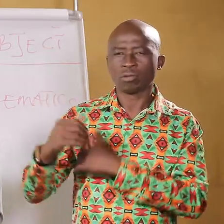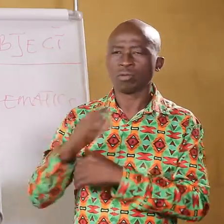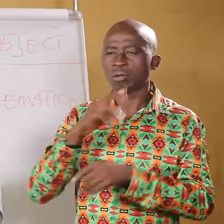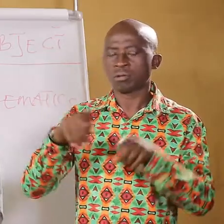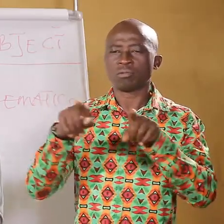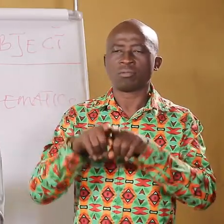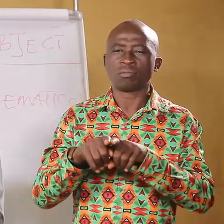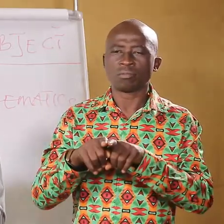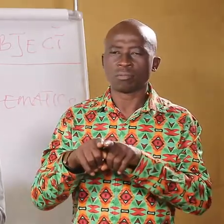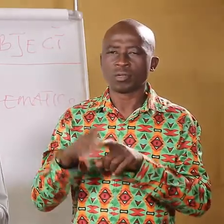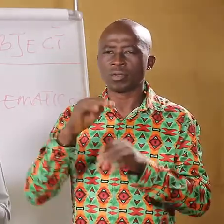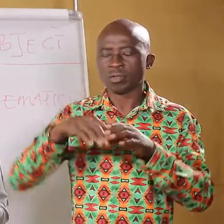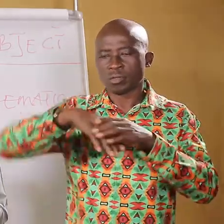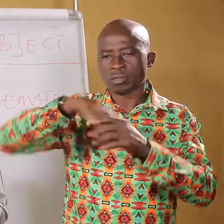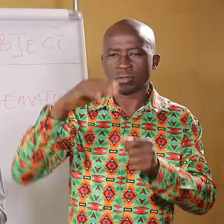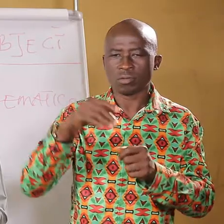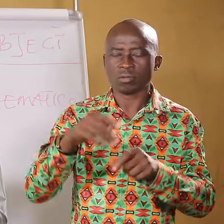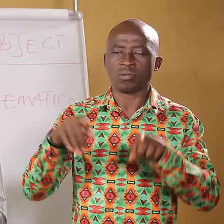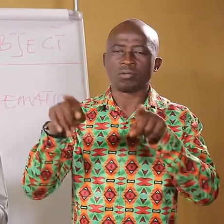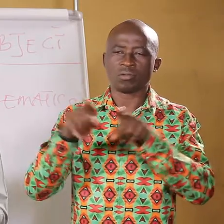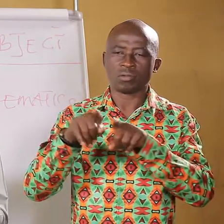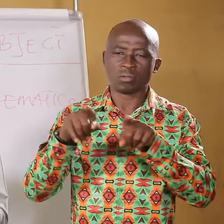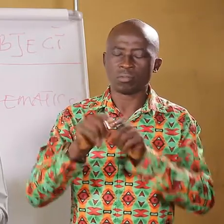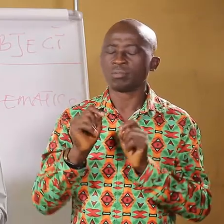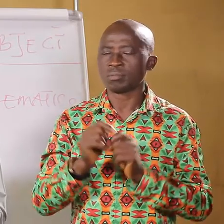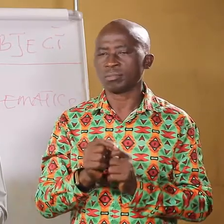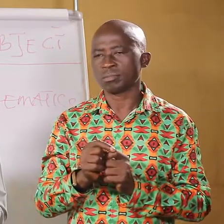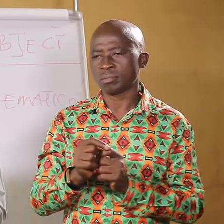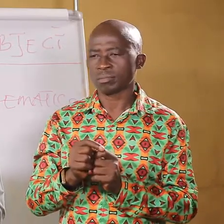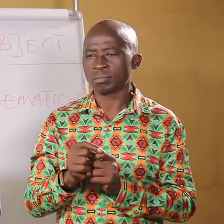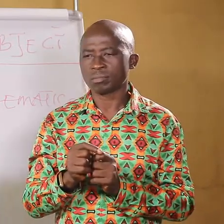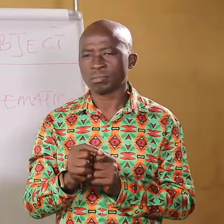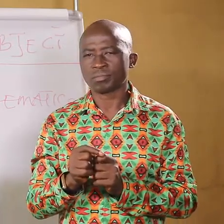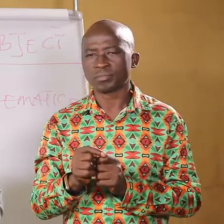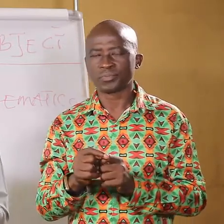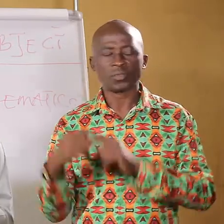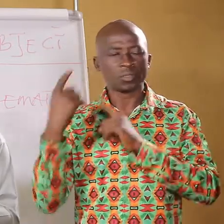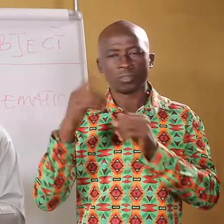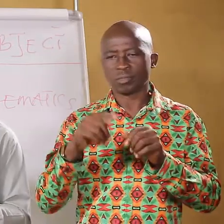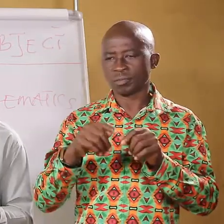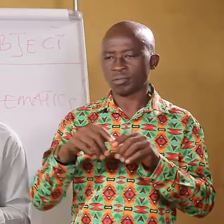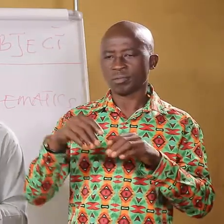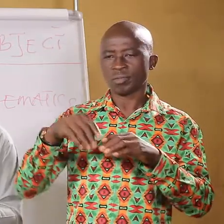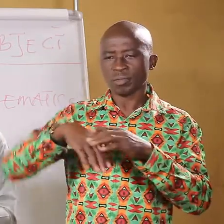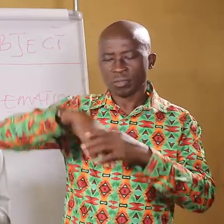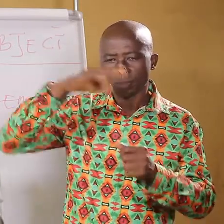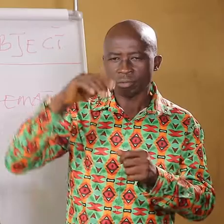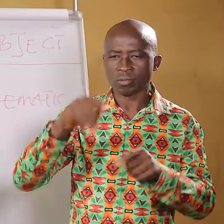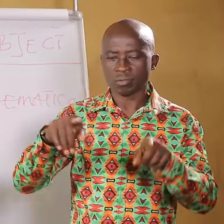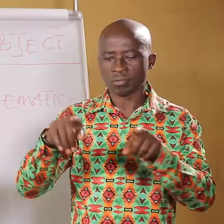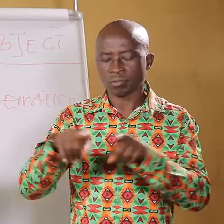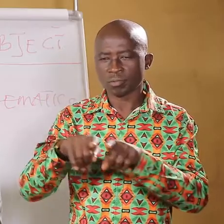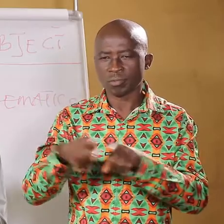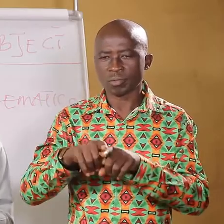regular, the exterior angles are also going to be regular. Since the exterior angles are regular,